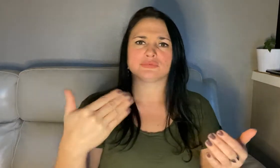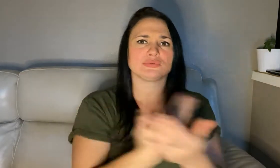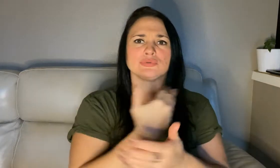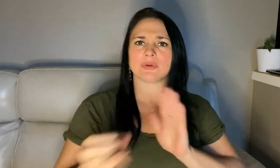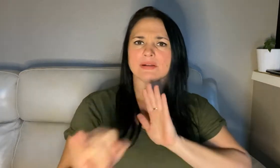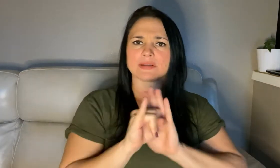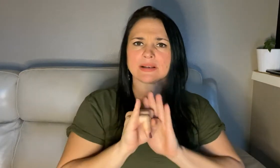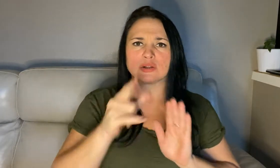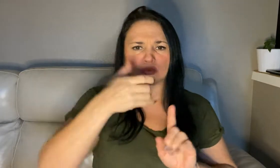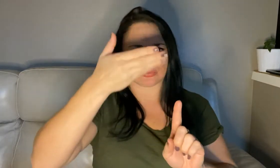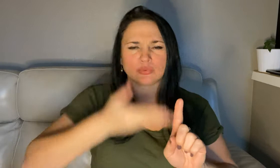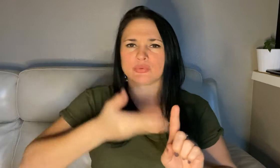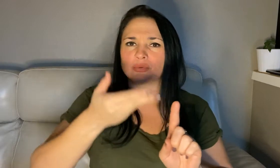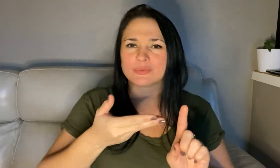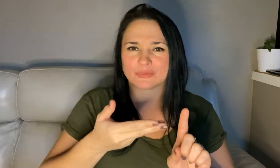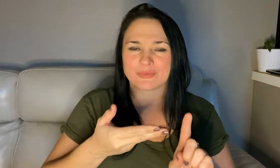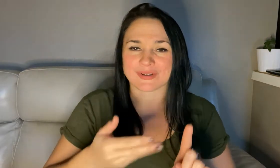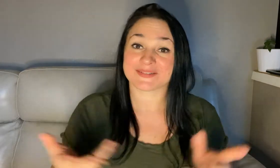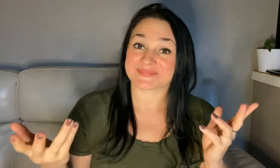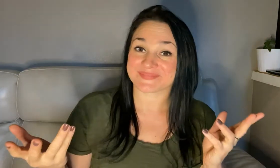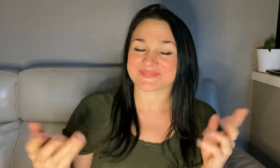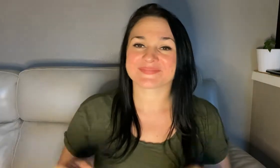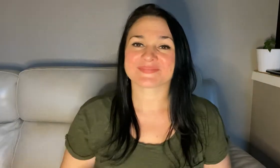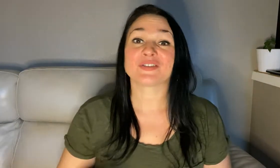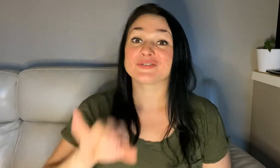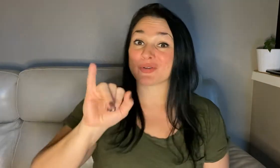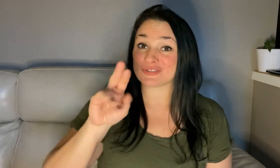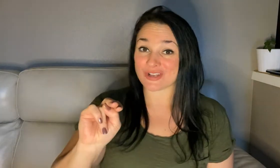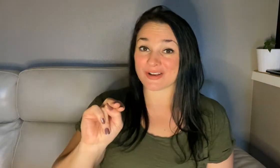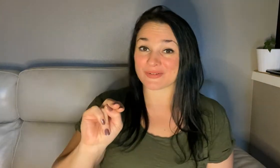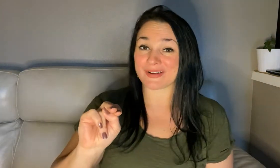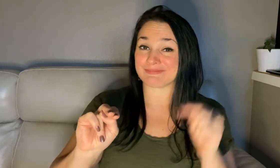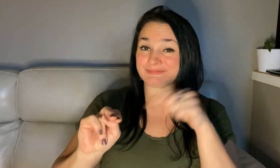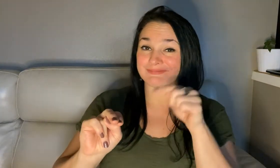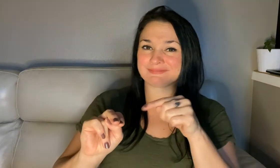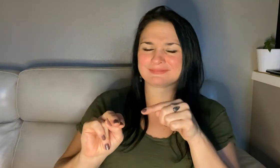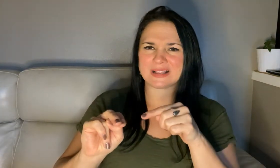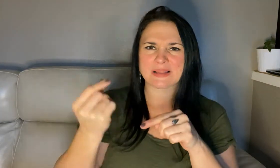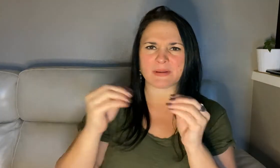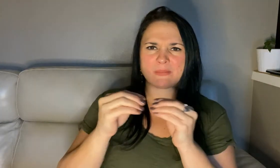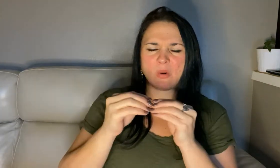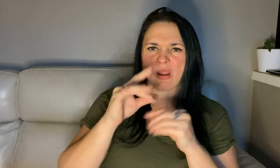them. And now it's like you have this new you, this new identity. So starting January,